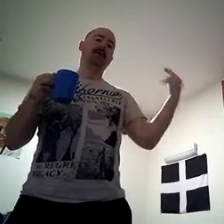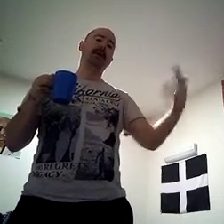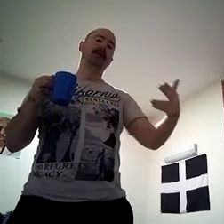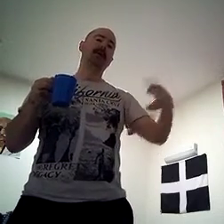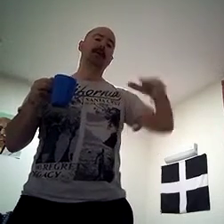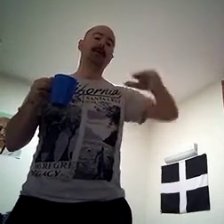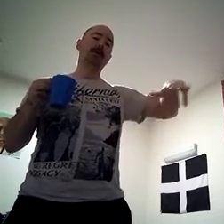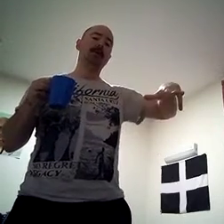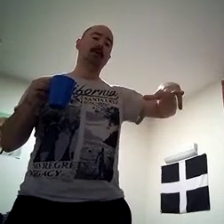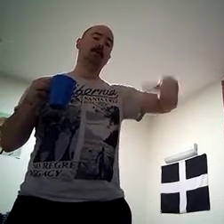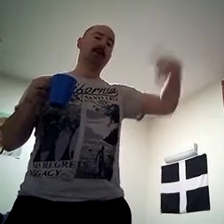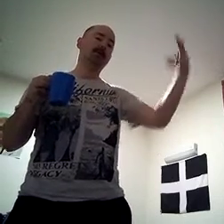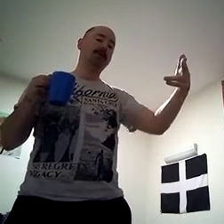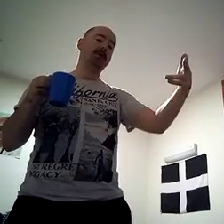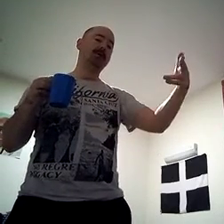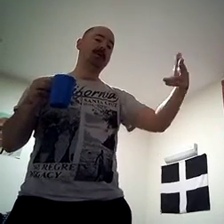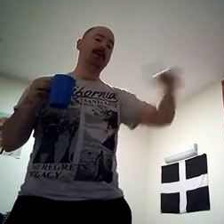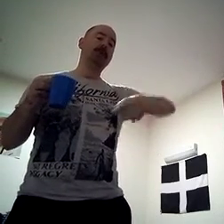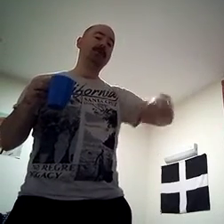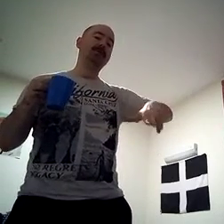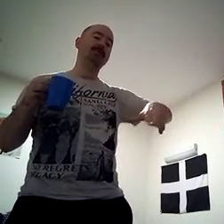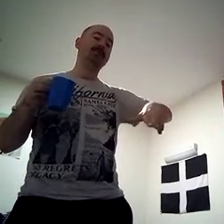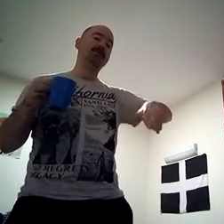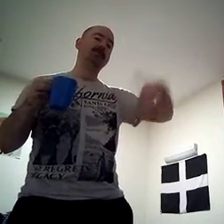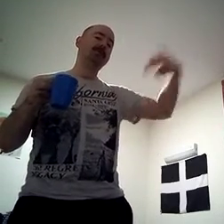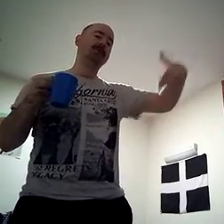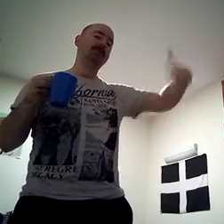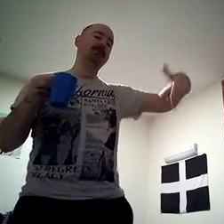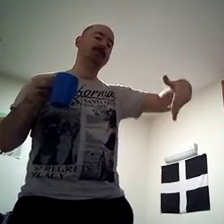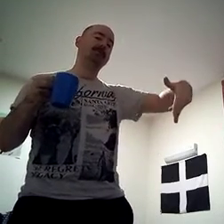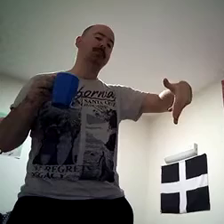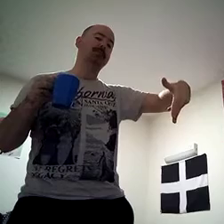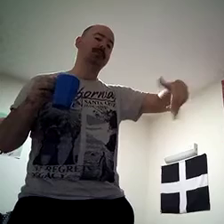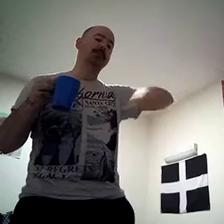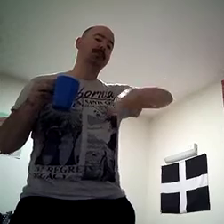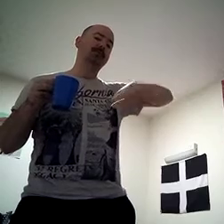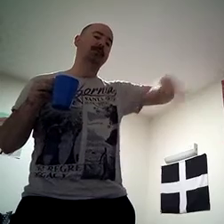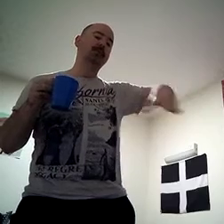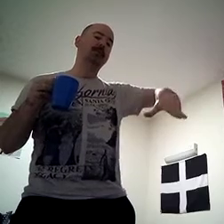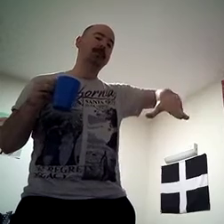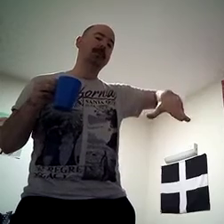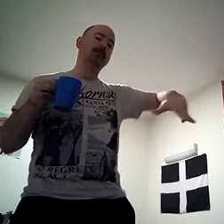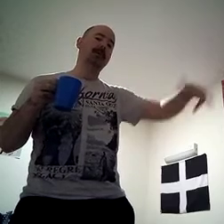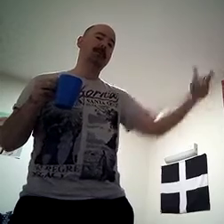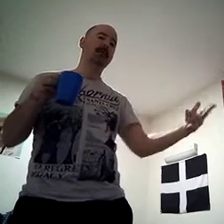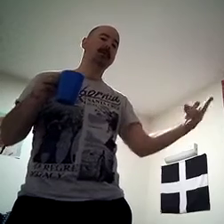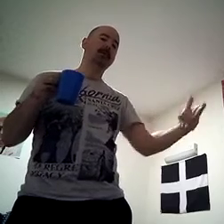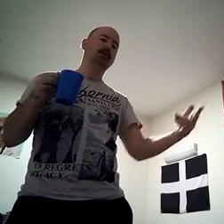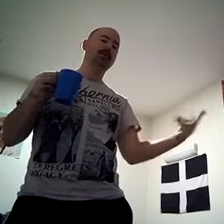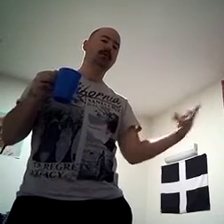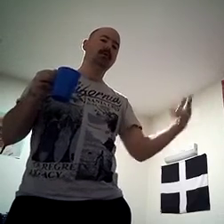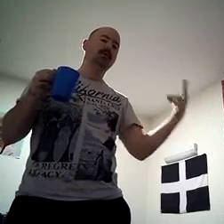Hey, Candy Pop, I just met you, I know this sounds crazy, but 666 is my number, so call me maybe.